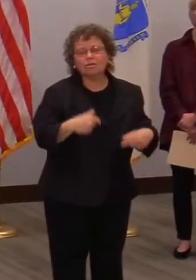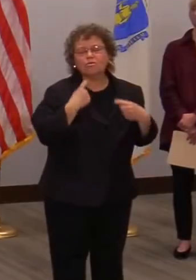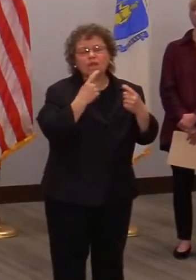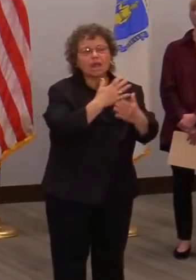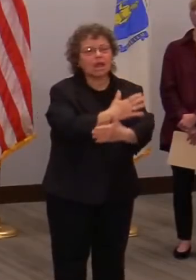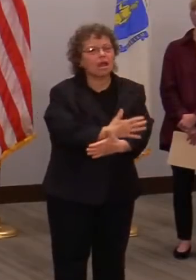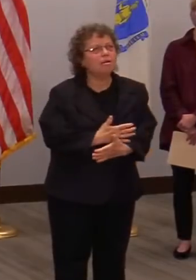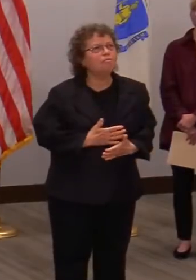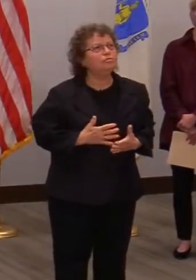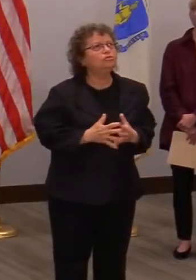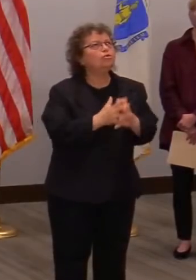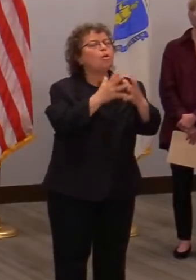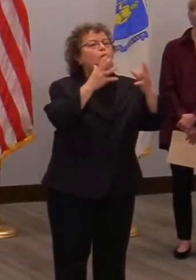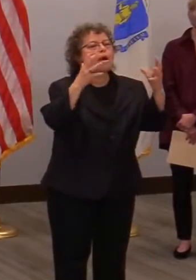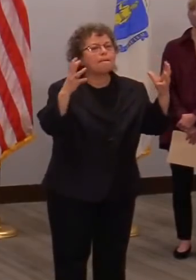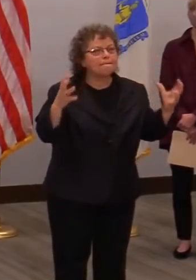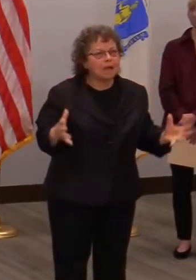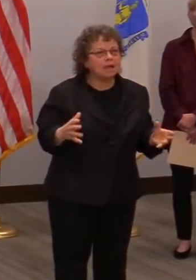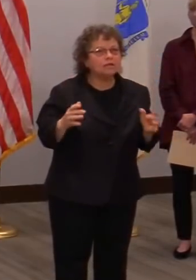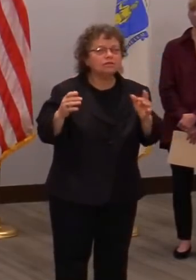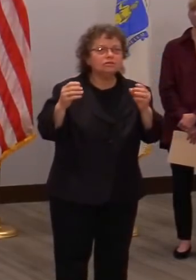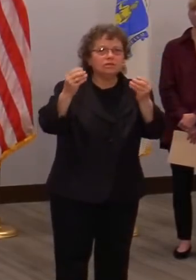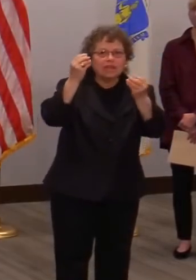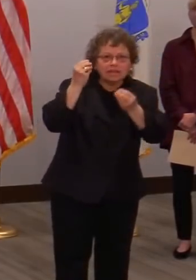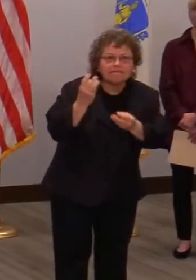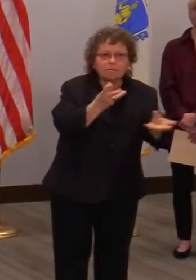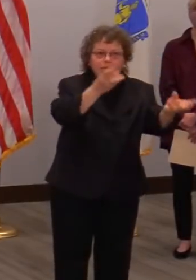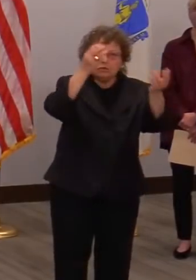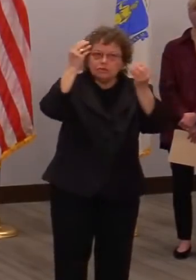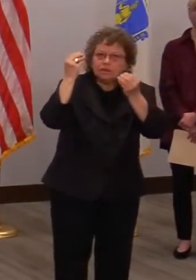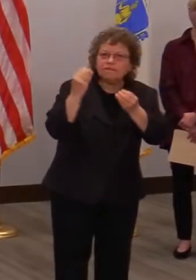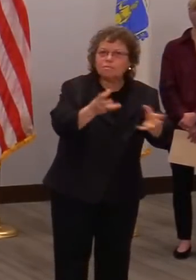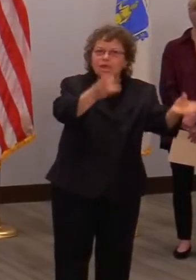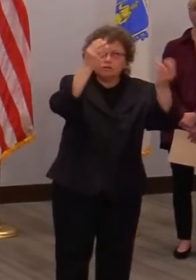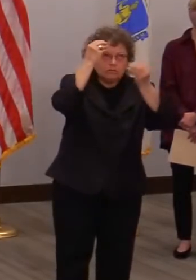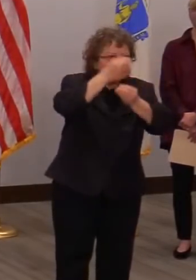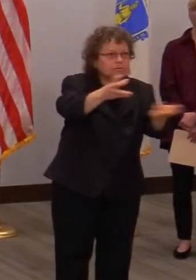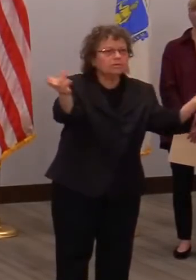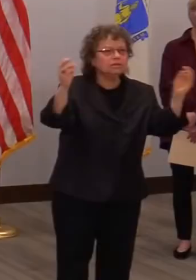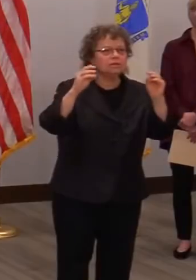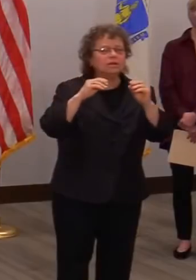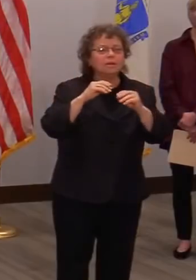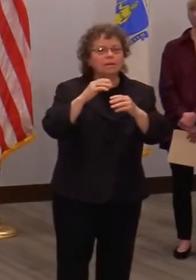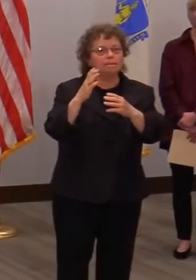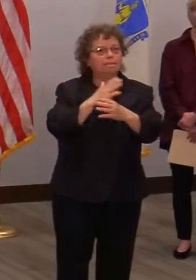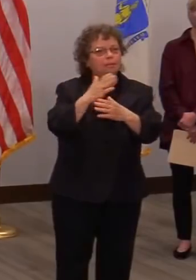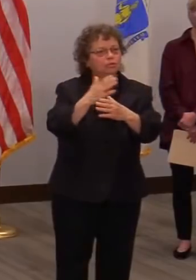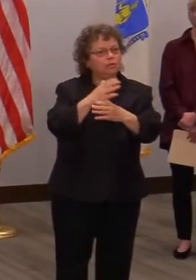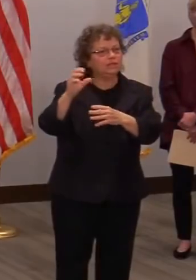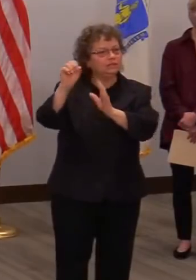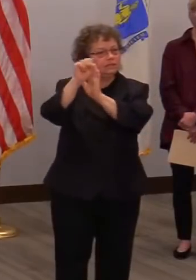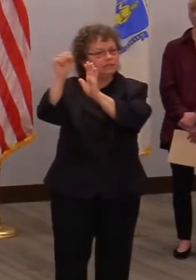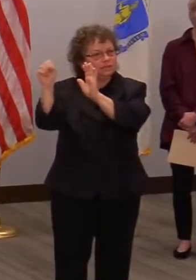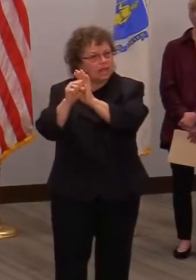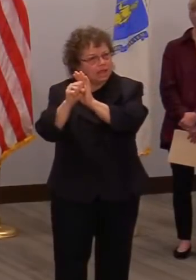the constant communication, information flow, and the partnership between the state government